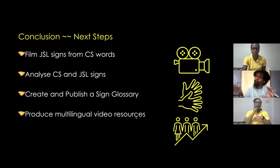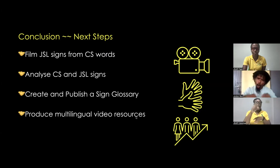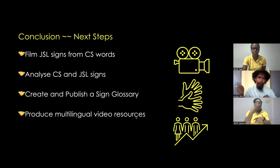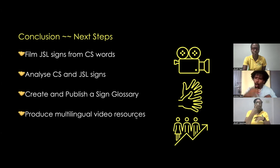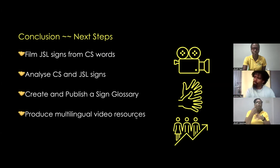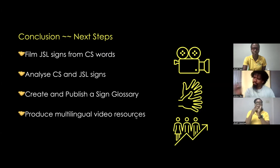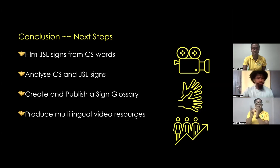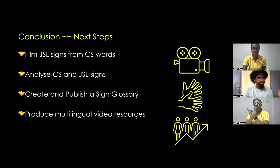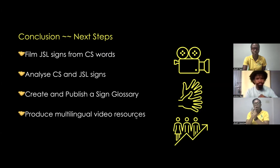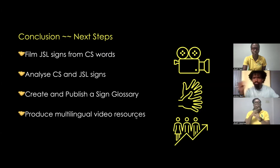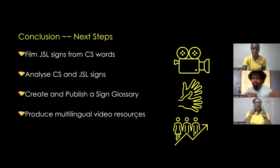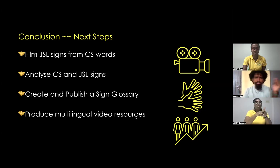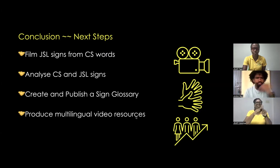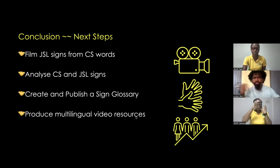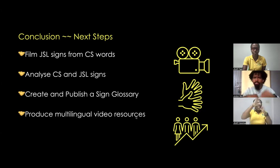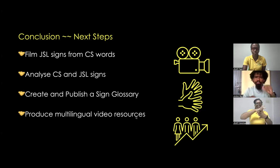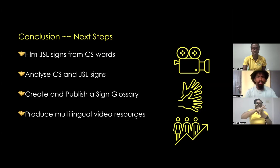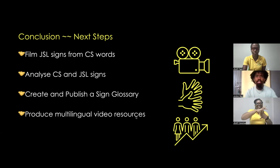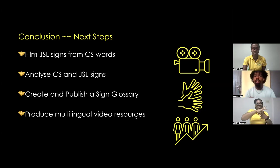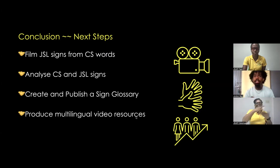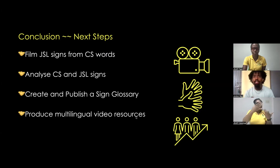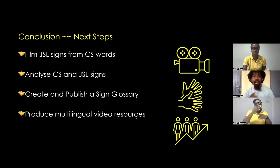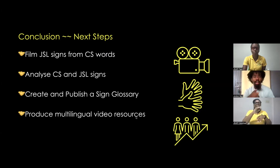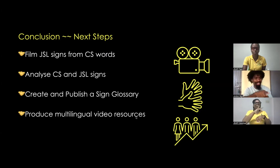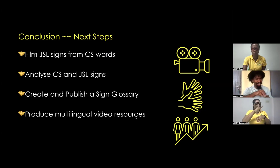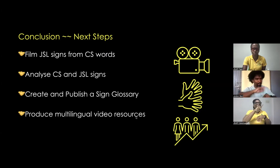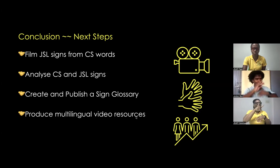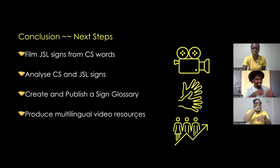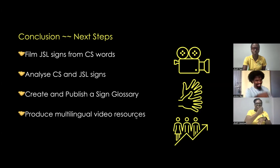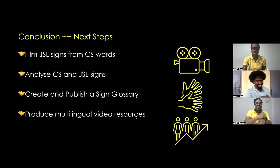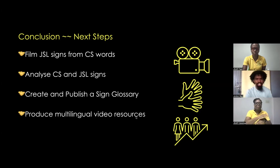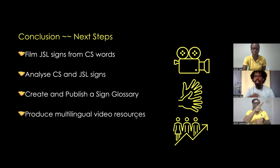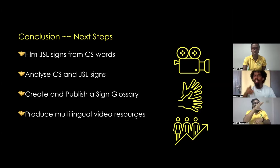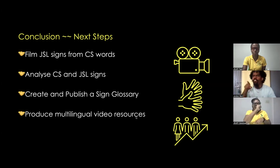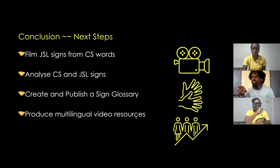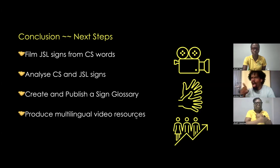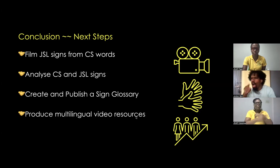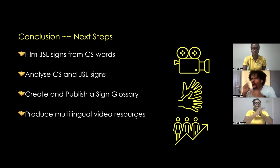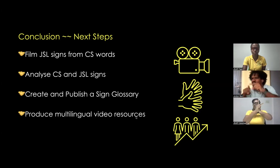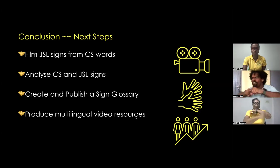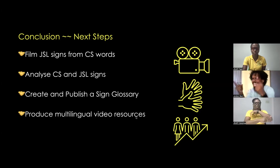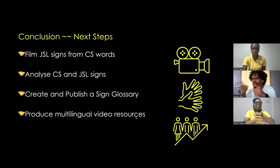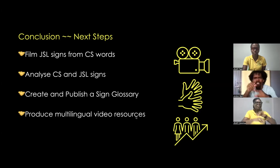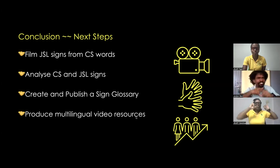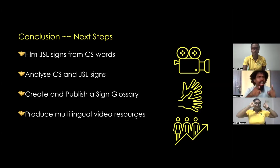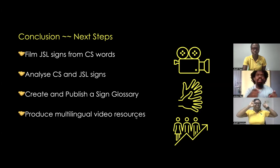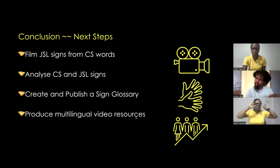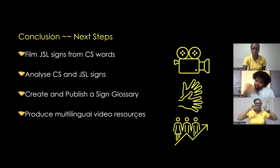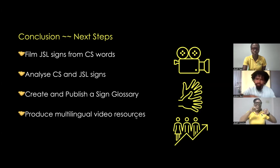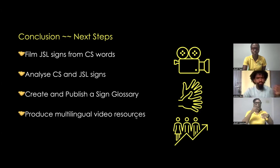more. And not only with Bible translation, but also information relating to Jamaican